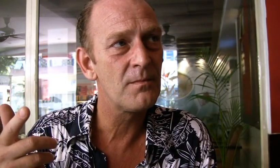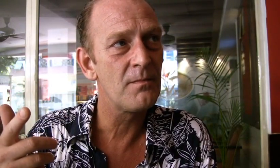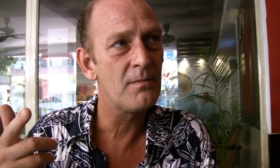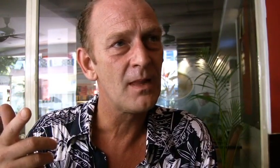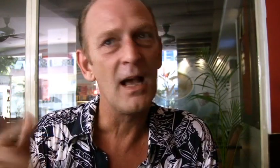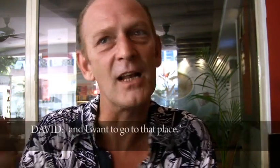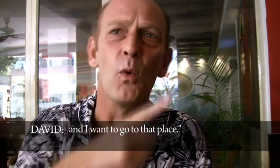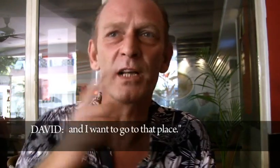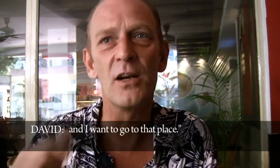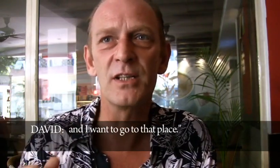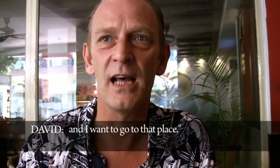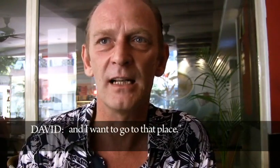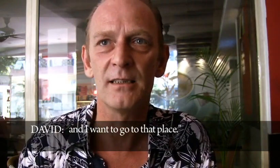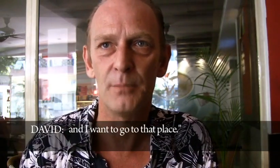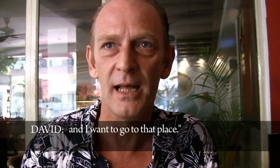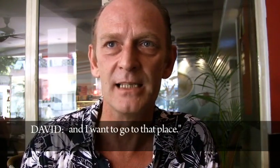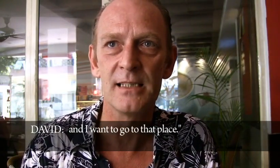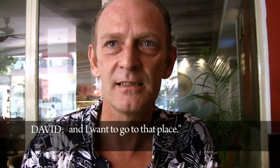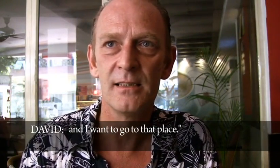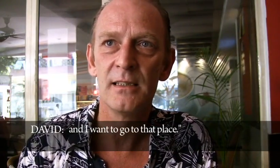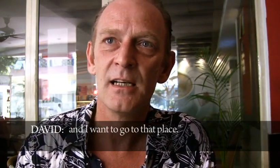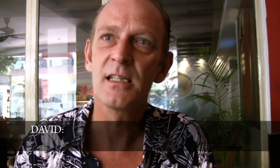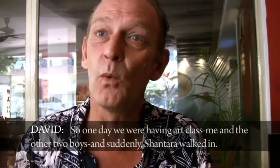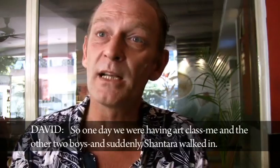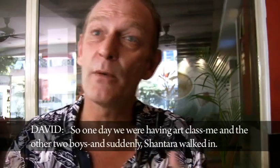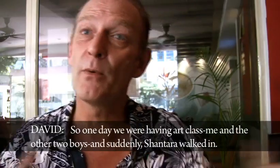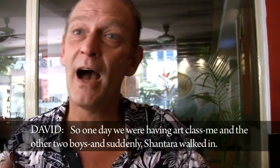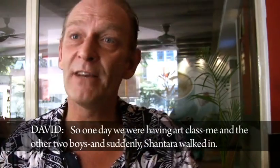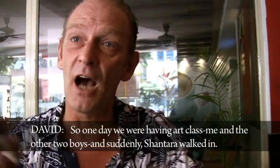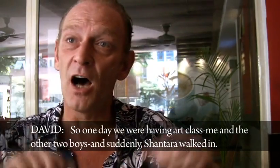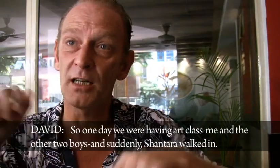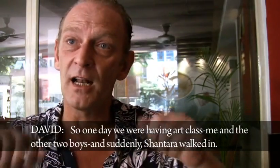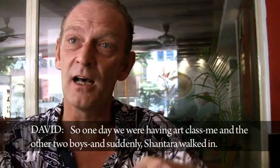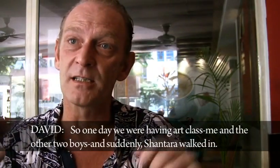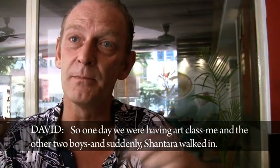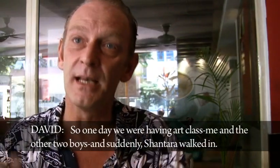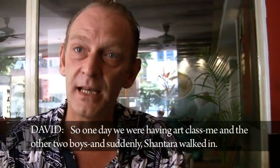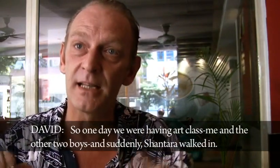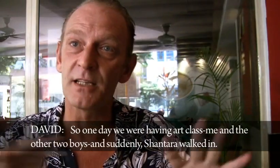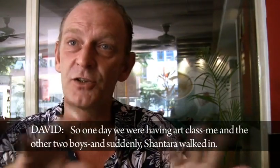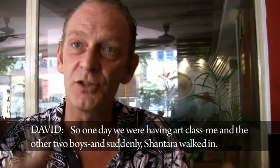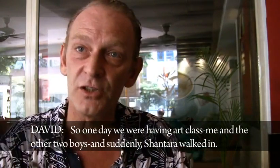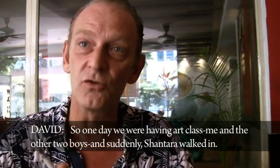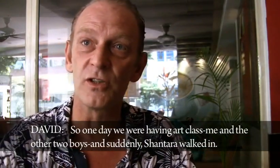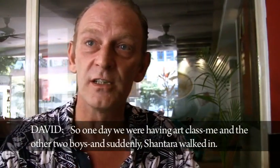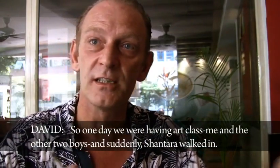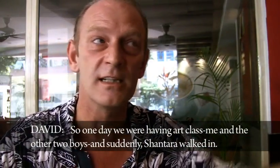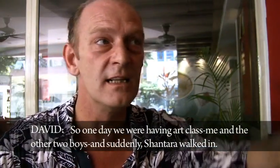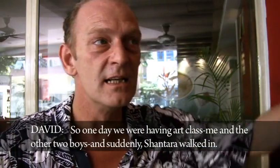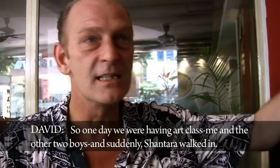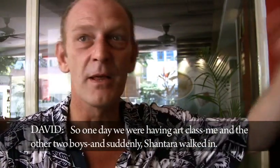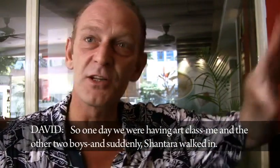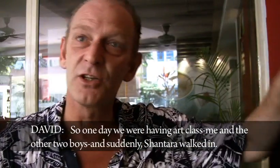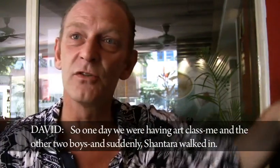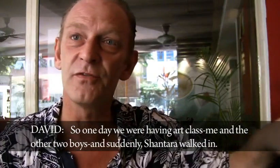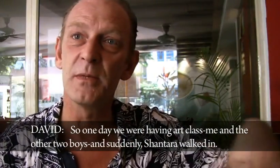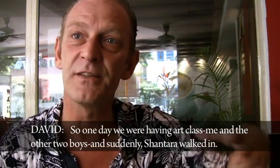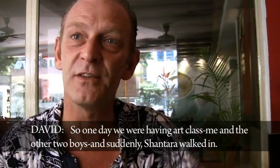and I want to go to that place. So one day we were having art class, me and the two children and some other children from a different NGO,